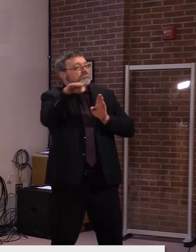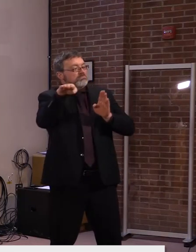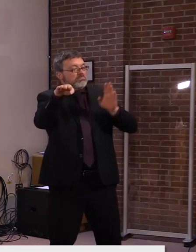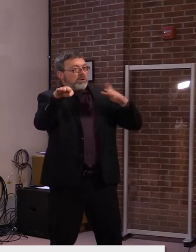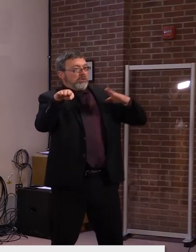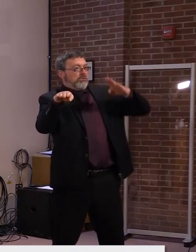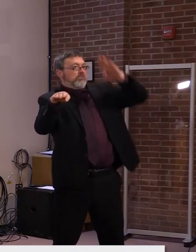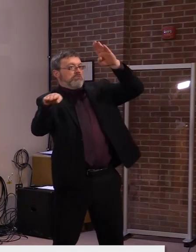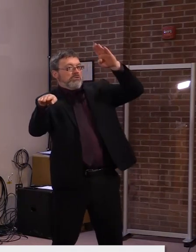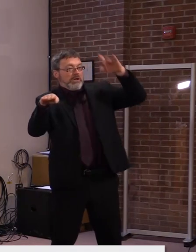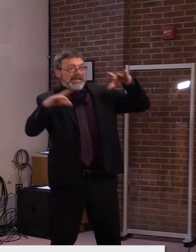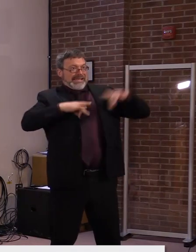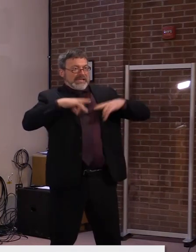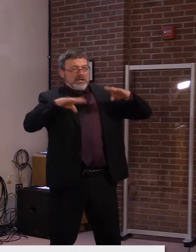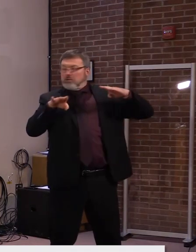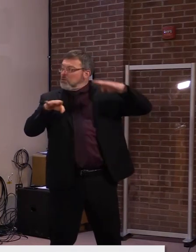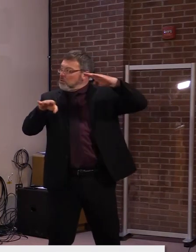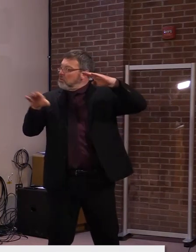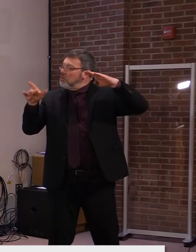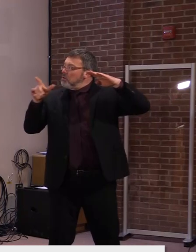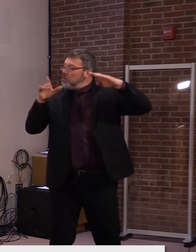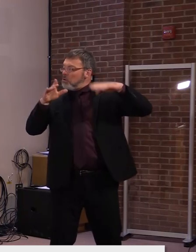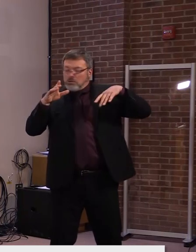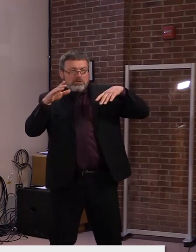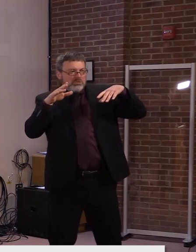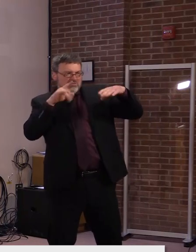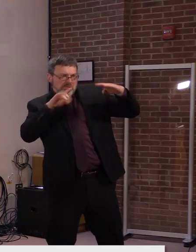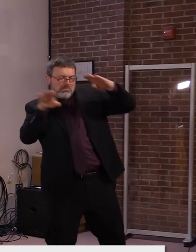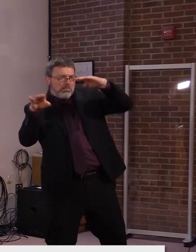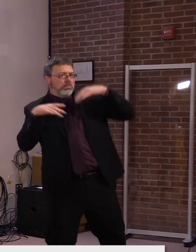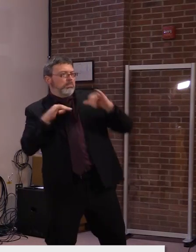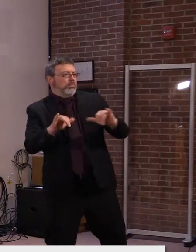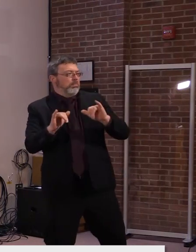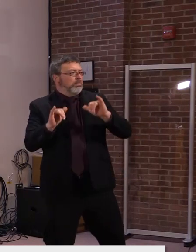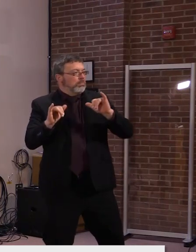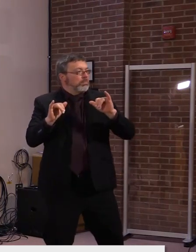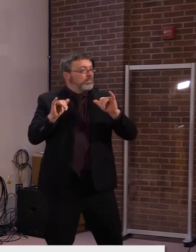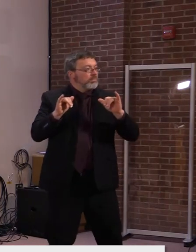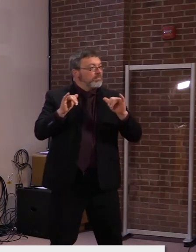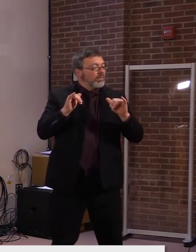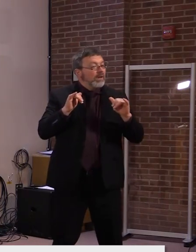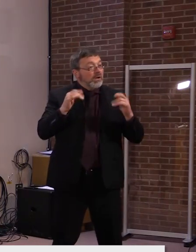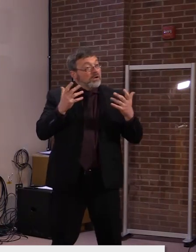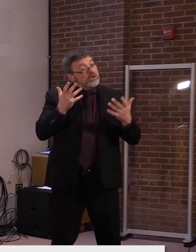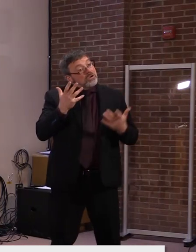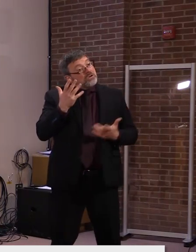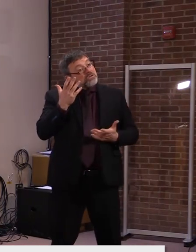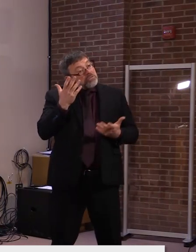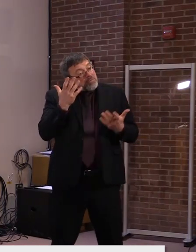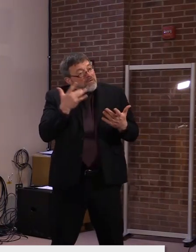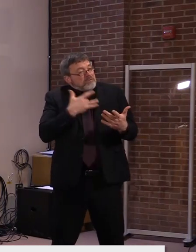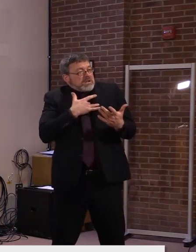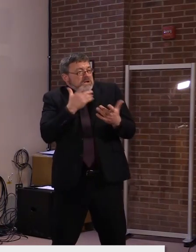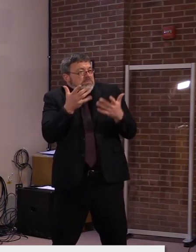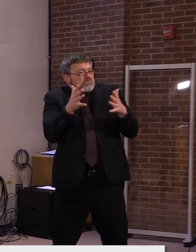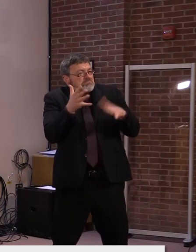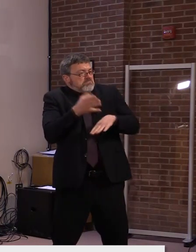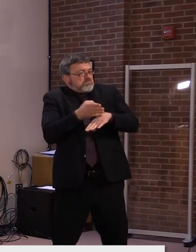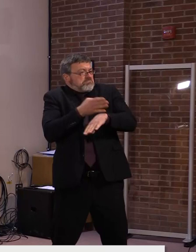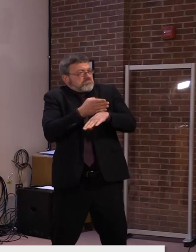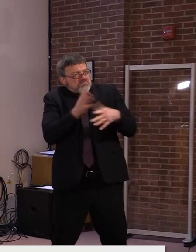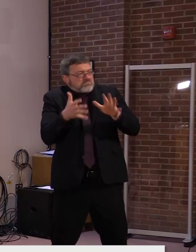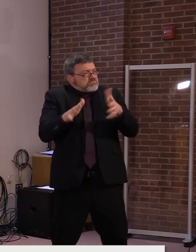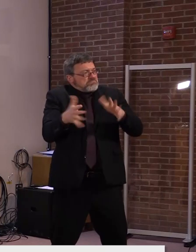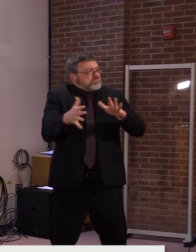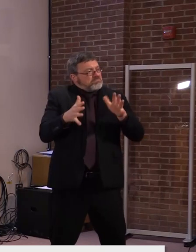but some good signs there in our data. When we look at the next slide, you'll see that the rates among